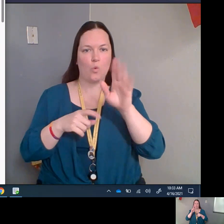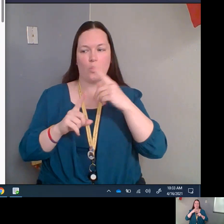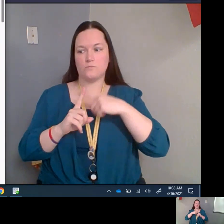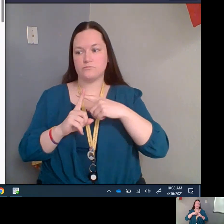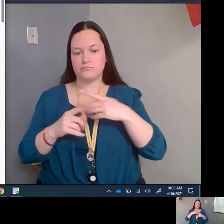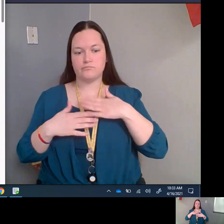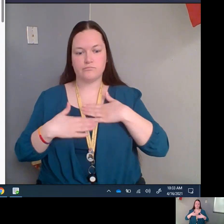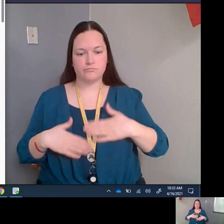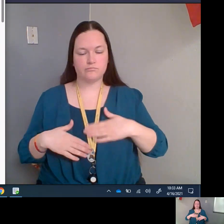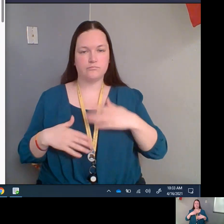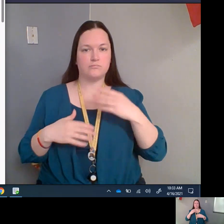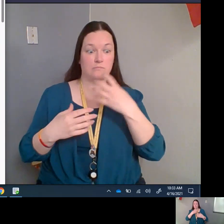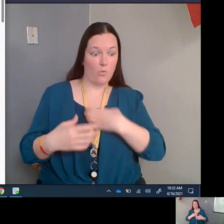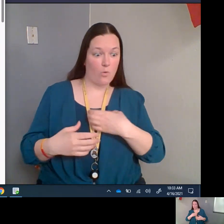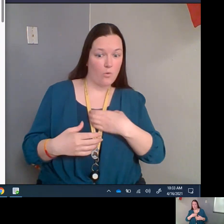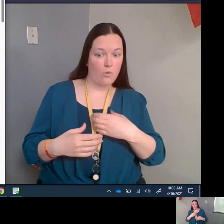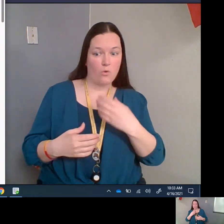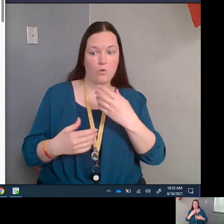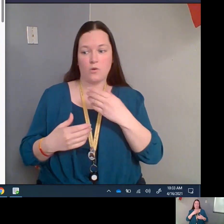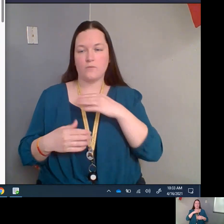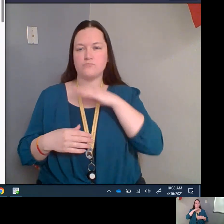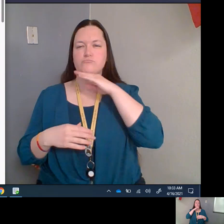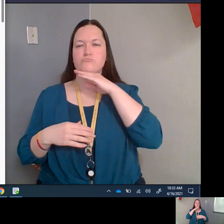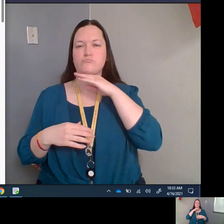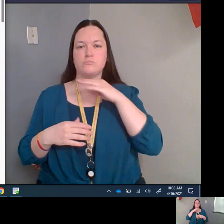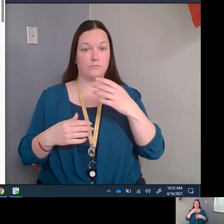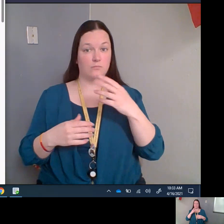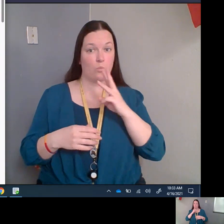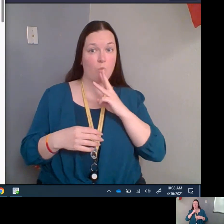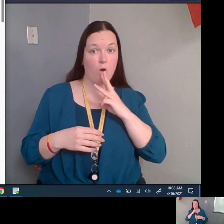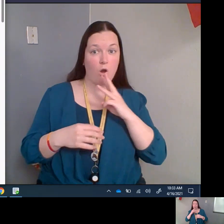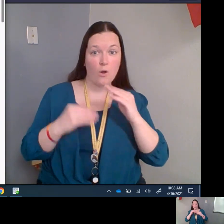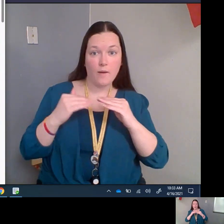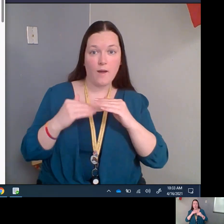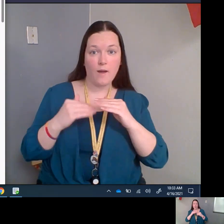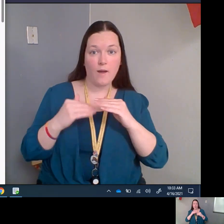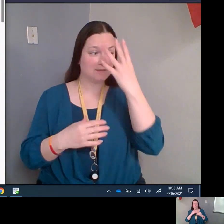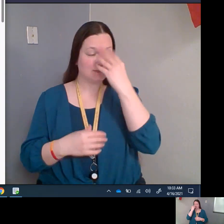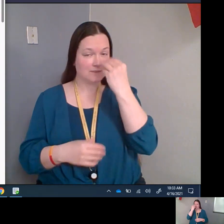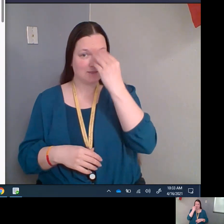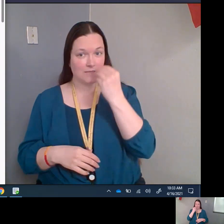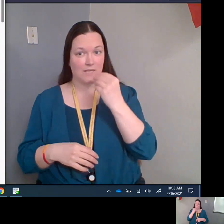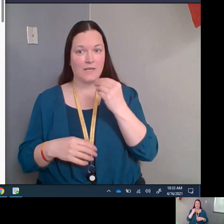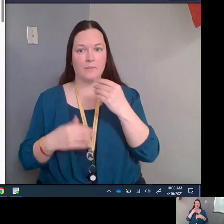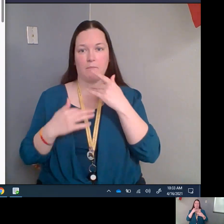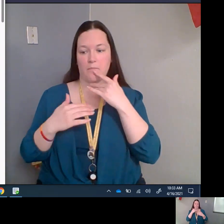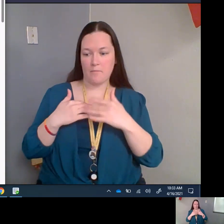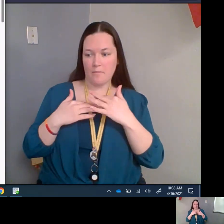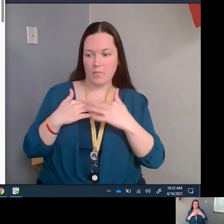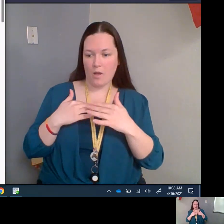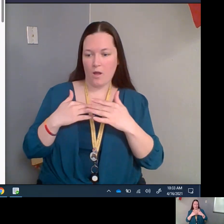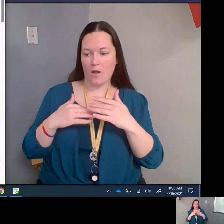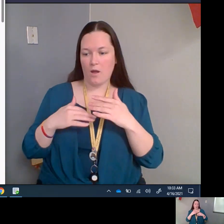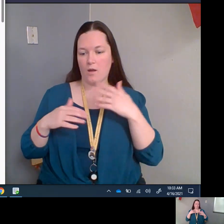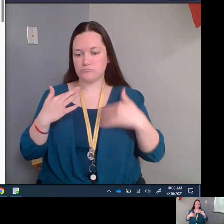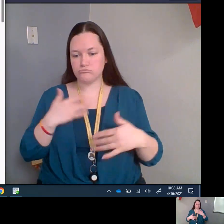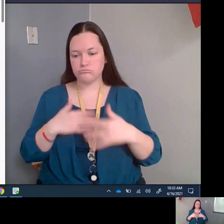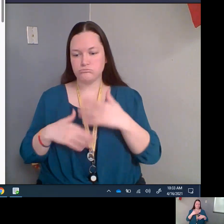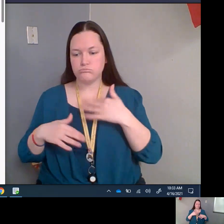as temperature, appetite, water balance, sleep, and blood vessel constriction and